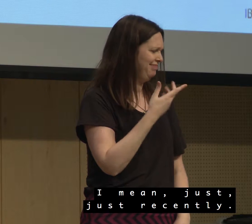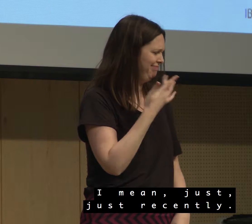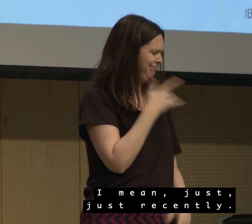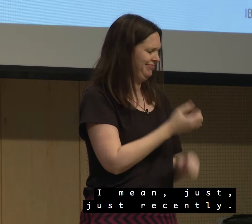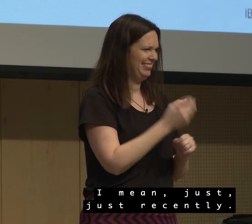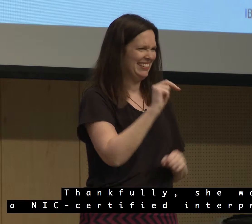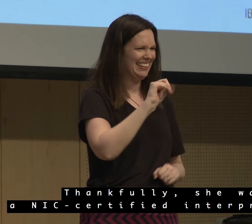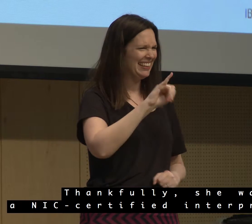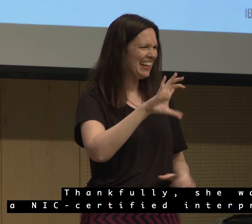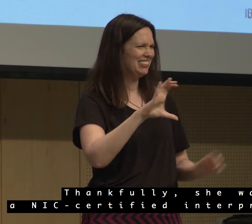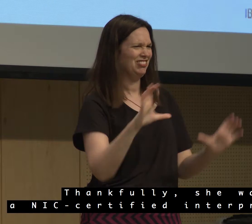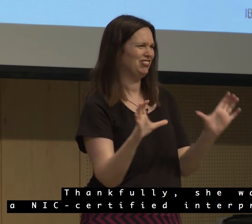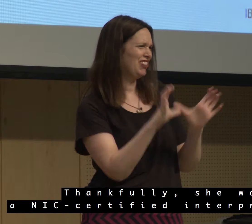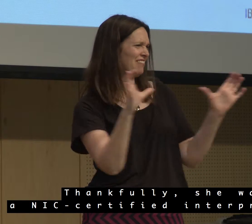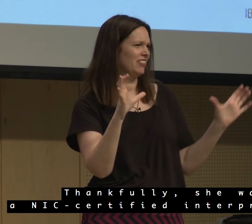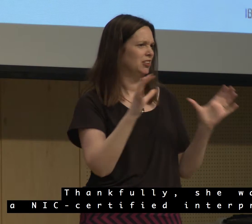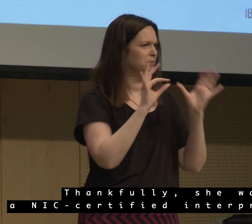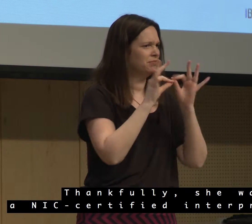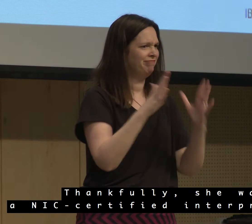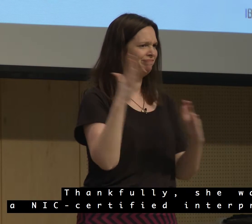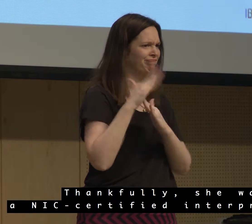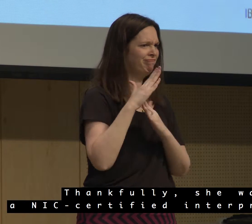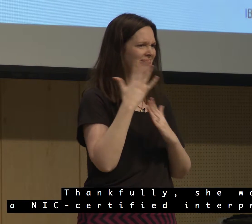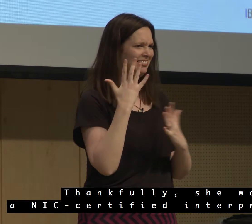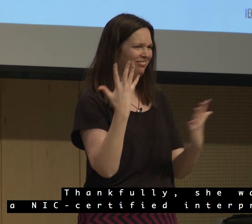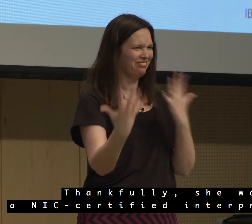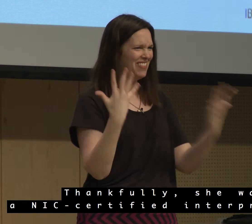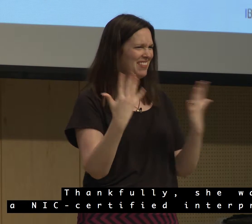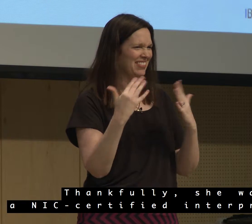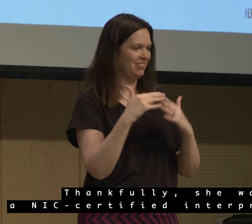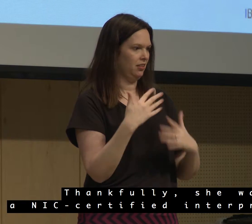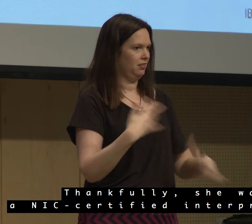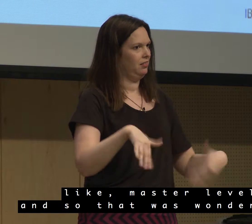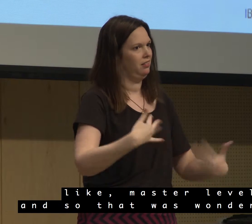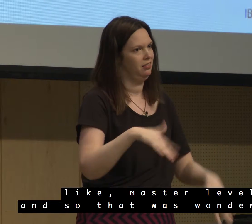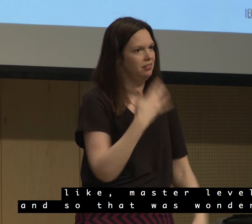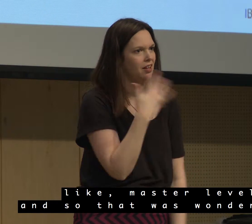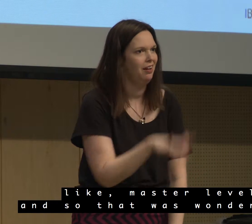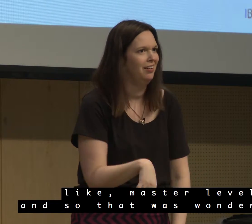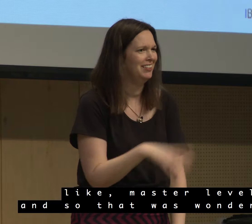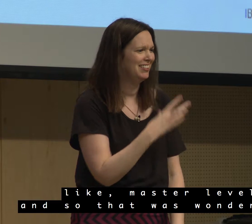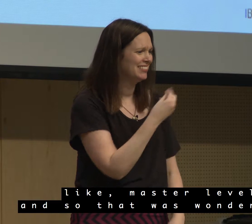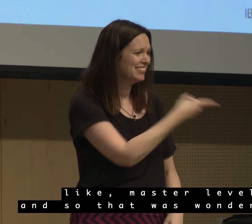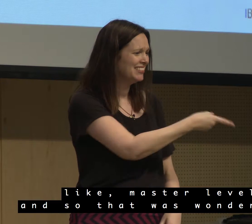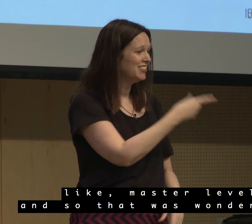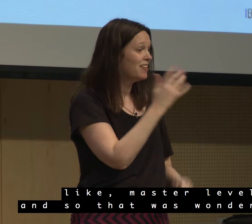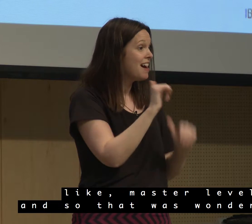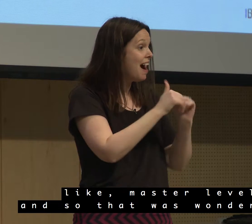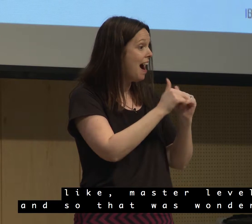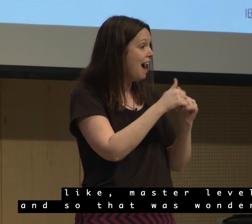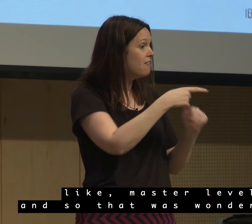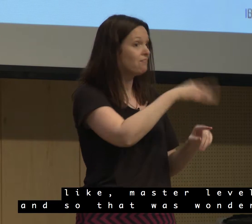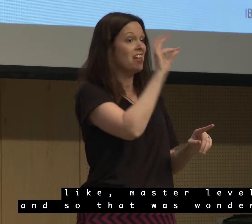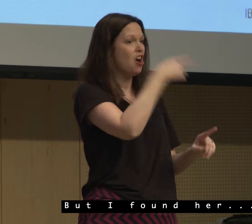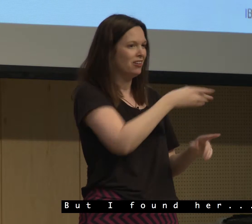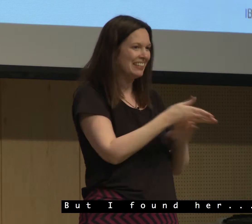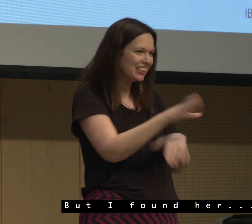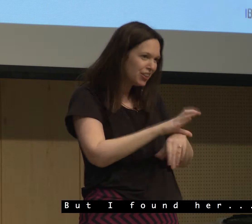recently. Thankfully, she was a NICS certified interpreter, like master level, and so that was wonderful. But